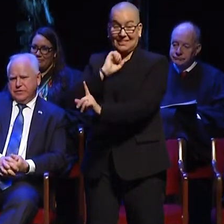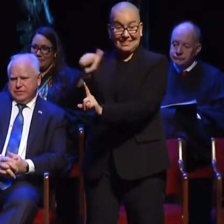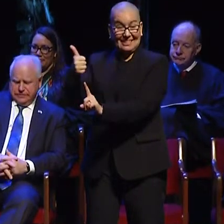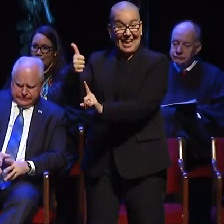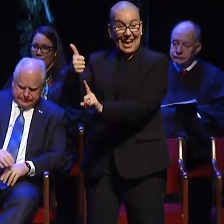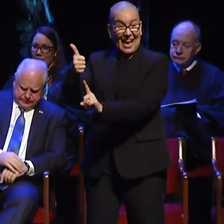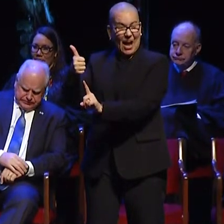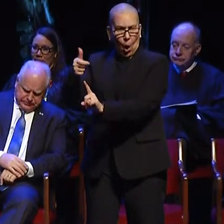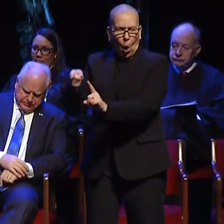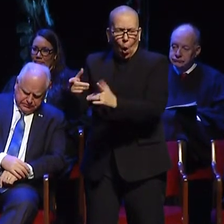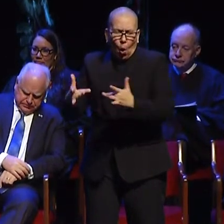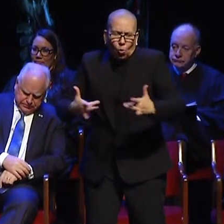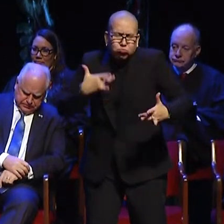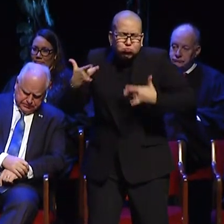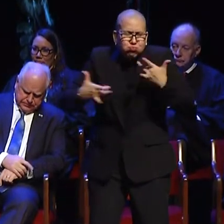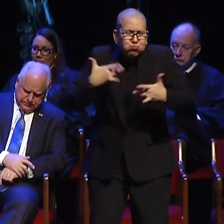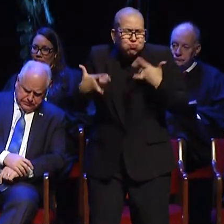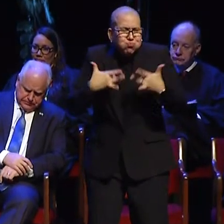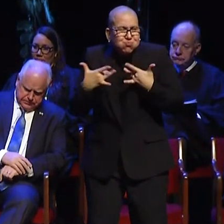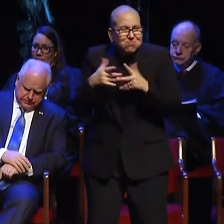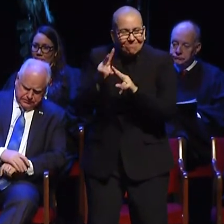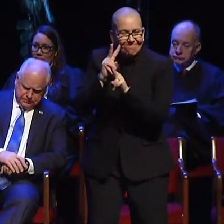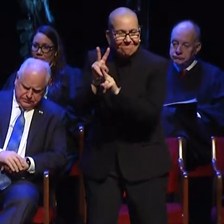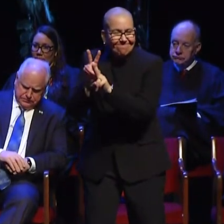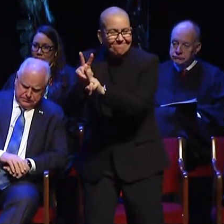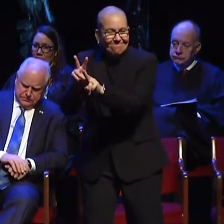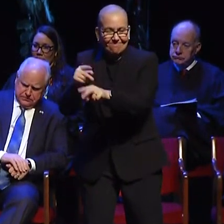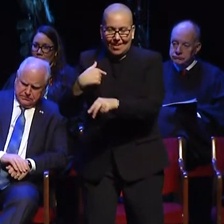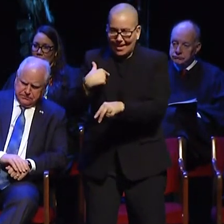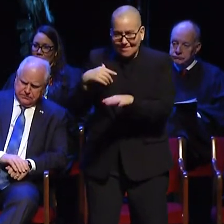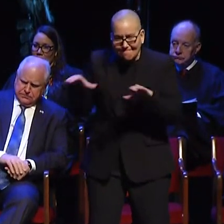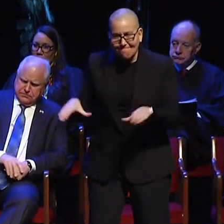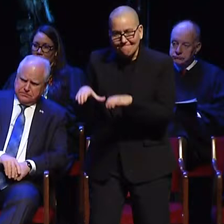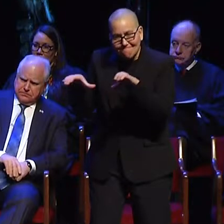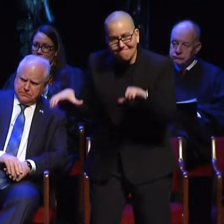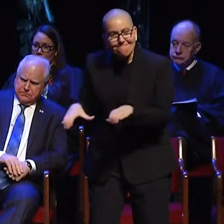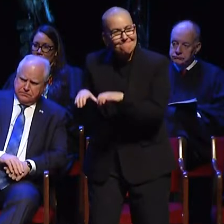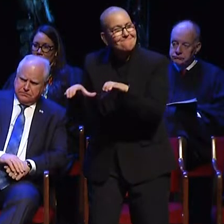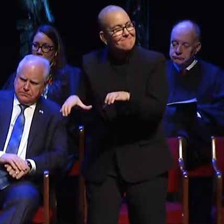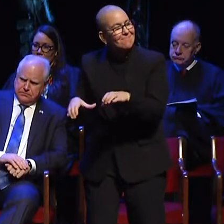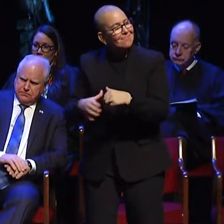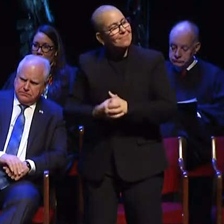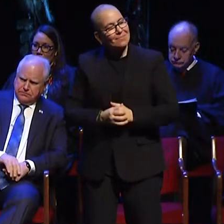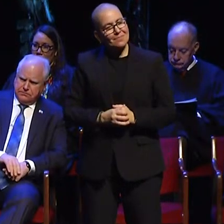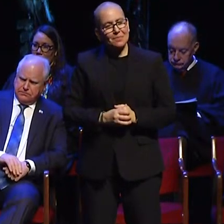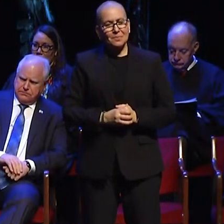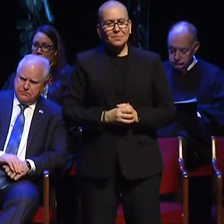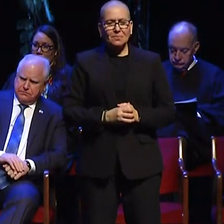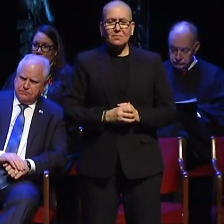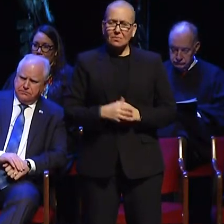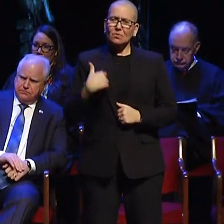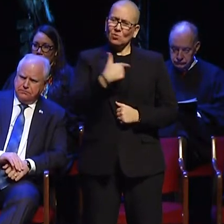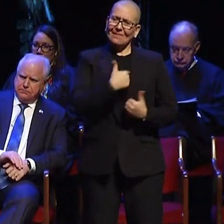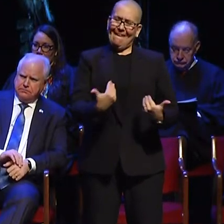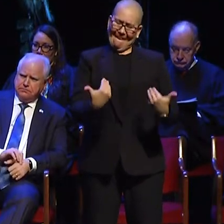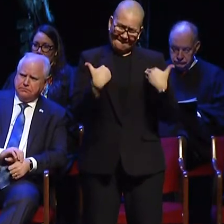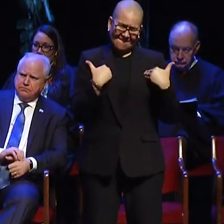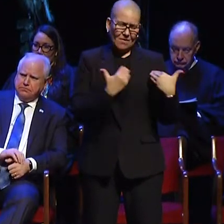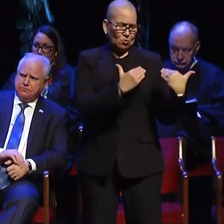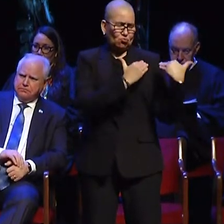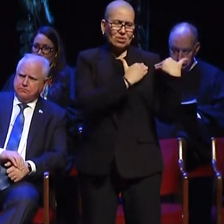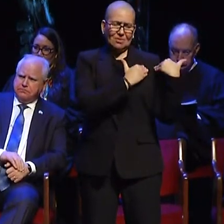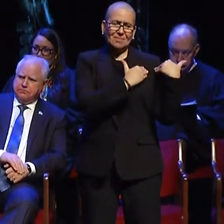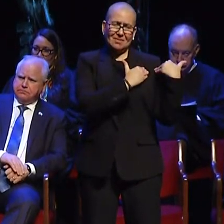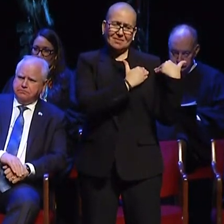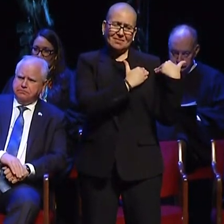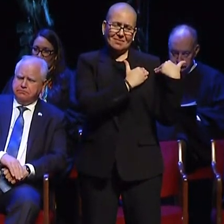for kids like her that I do this work. We have a responsibility to those who came before us and to those who